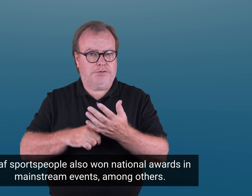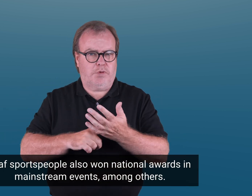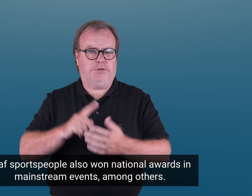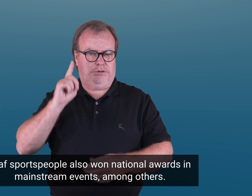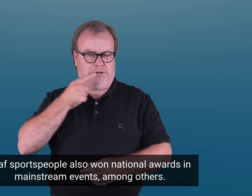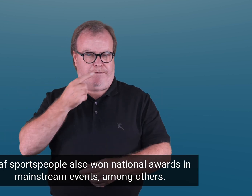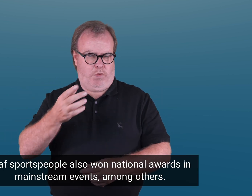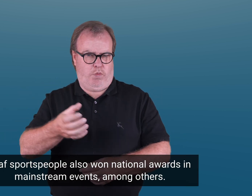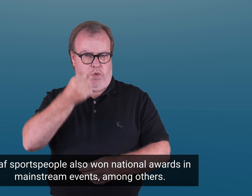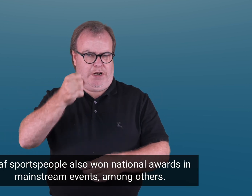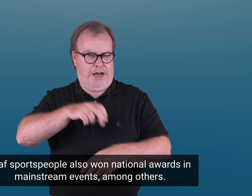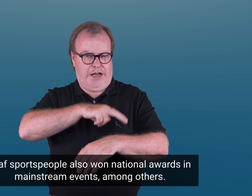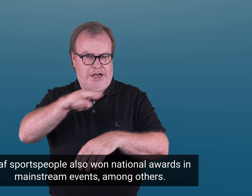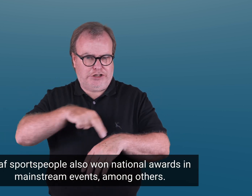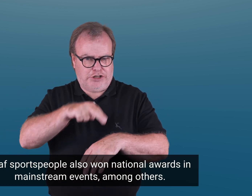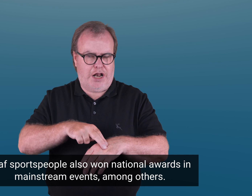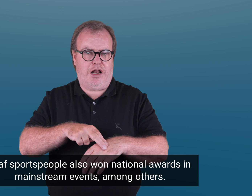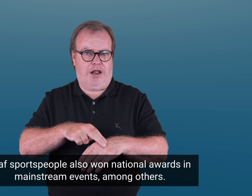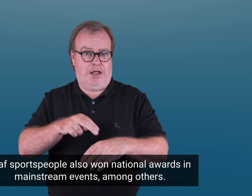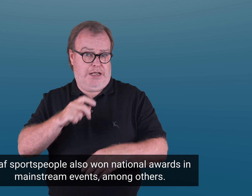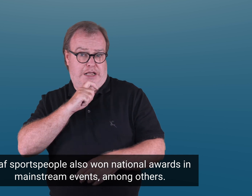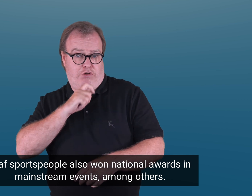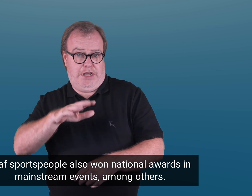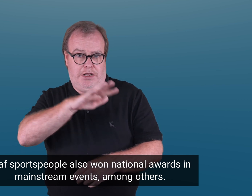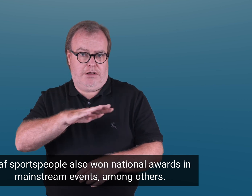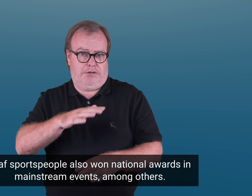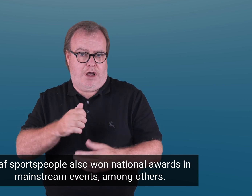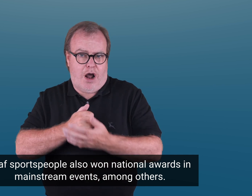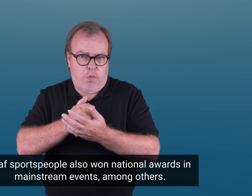Deaf sports people also won national awards in mainstream events, among others.